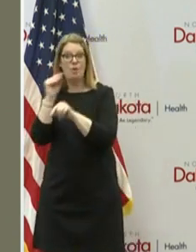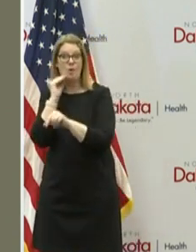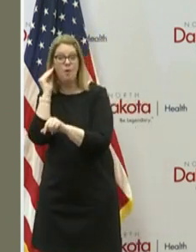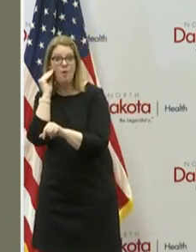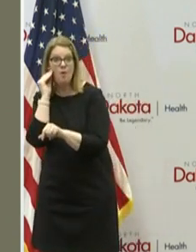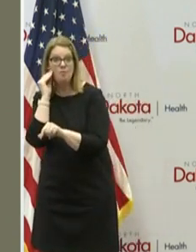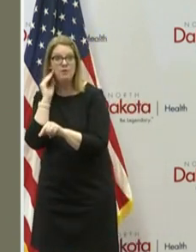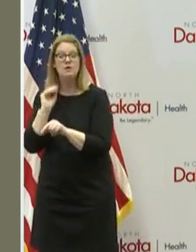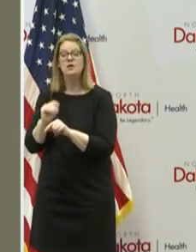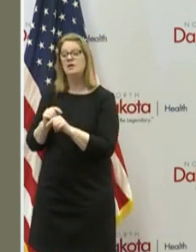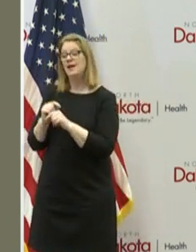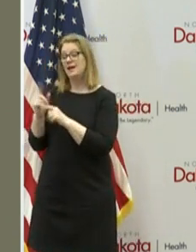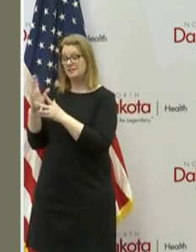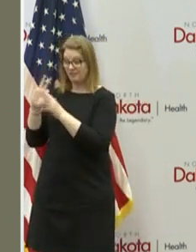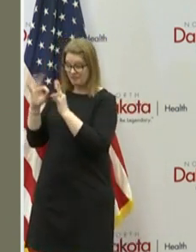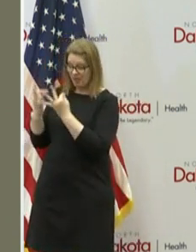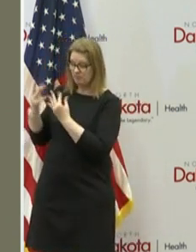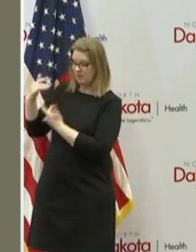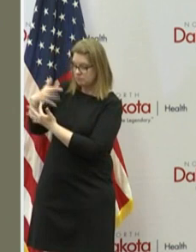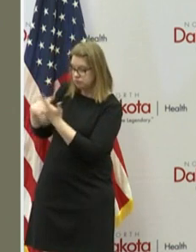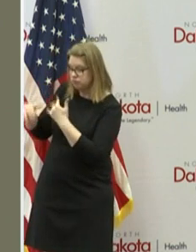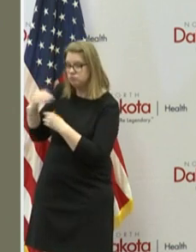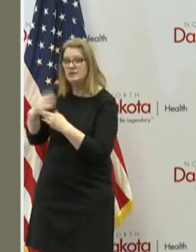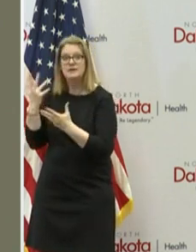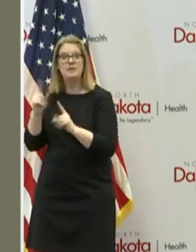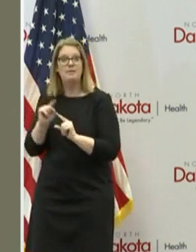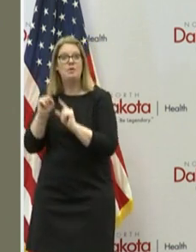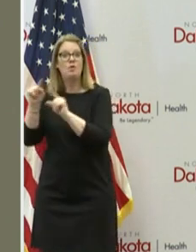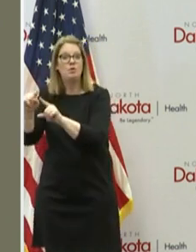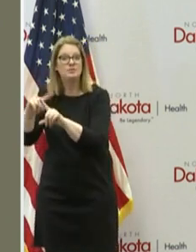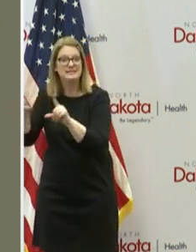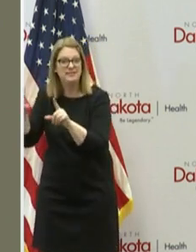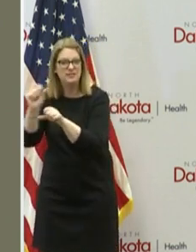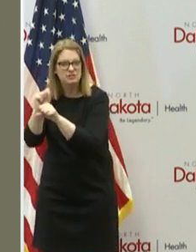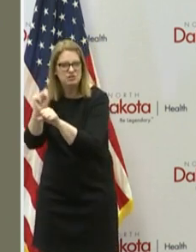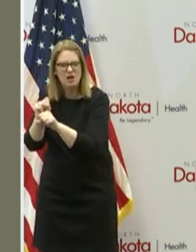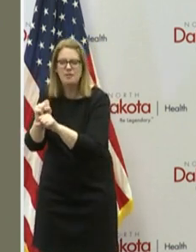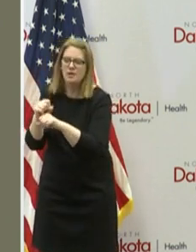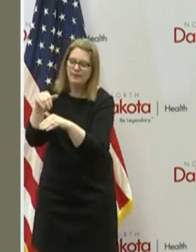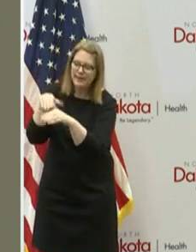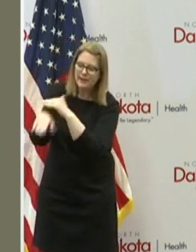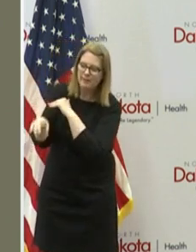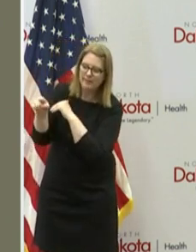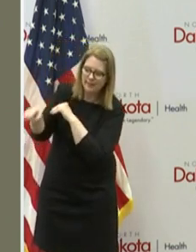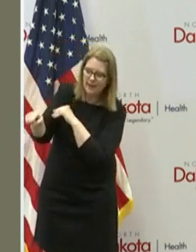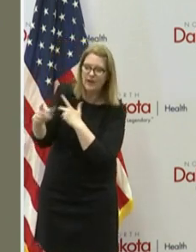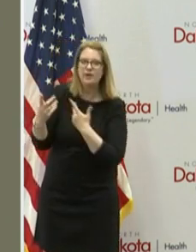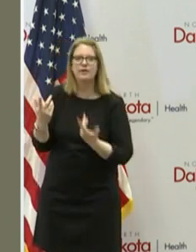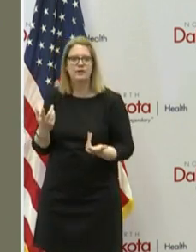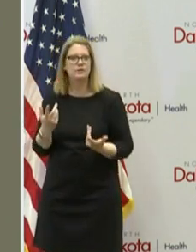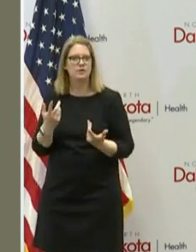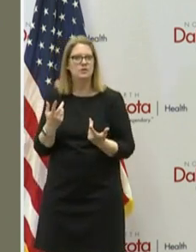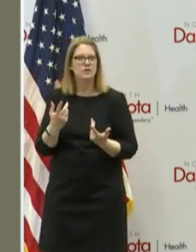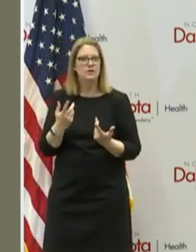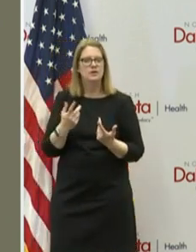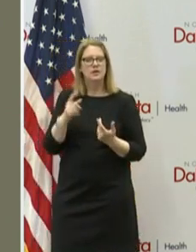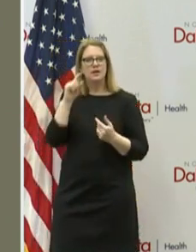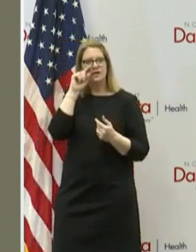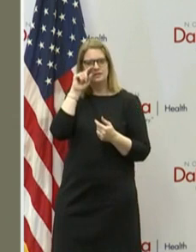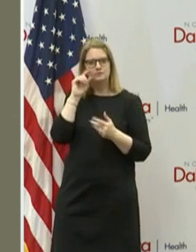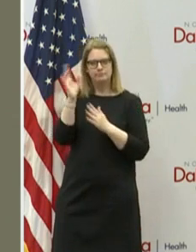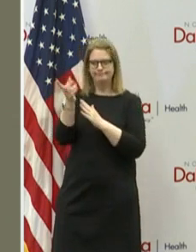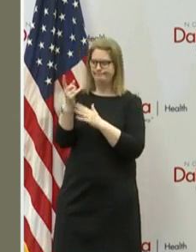another job. Most families in North Dakota, both parents are working, then can it jump through that home back into